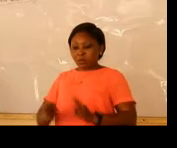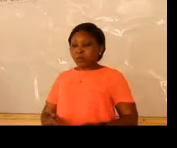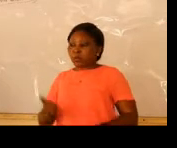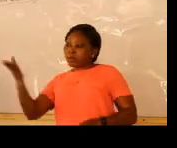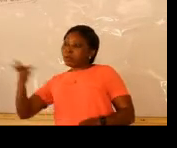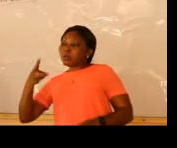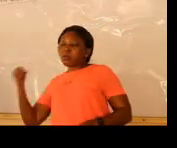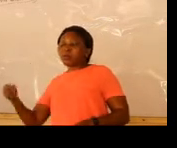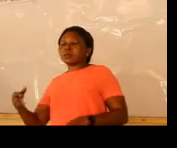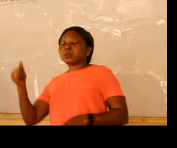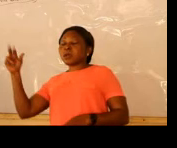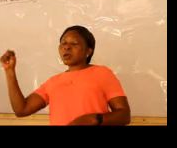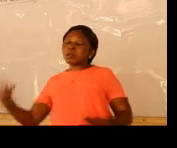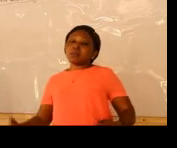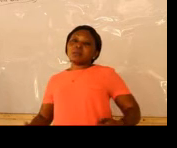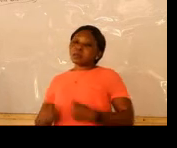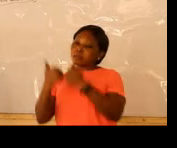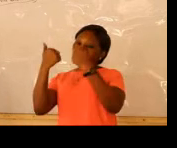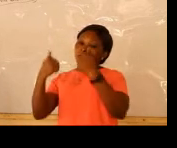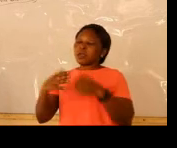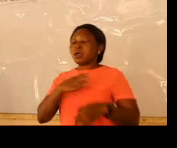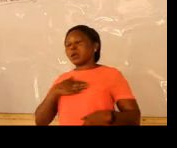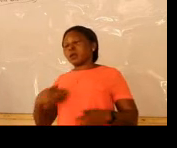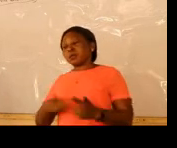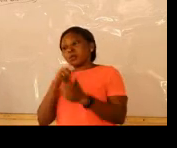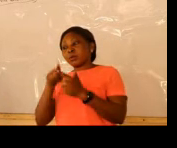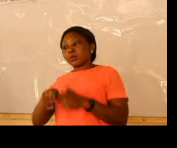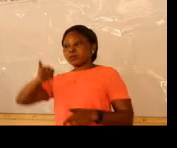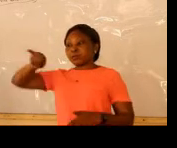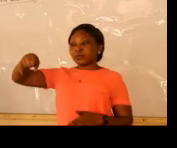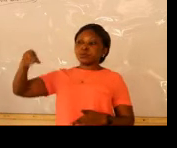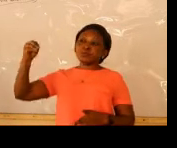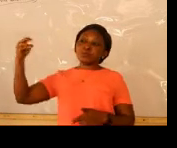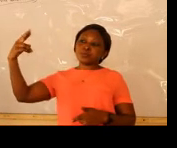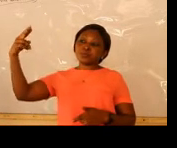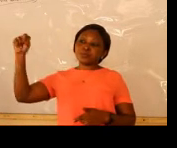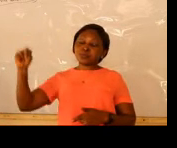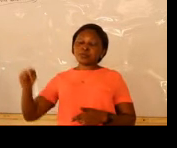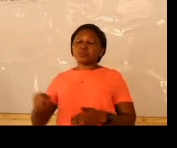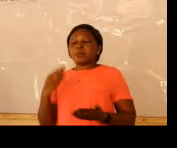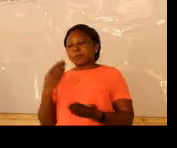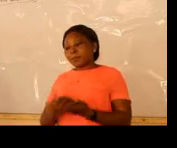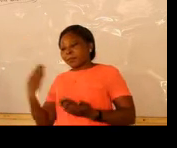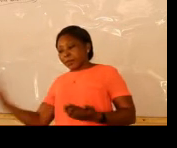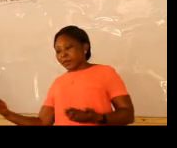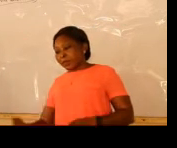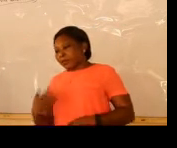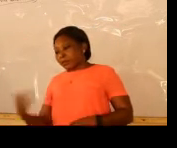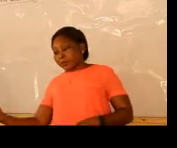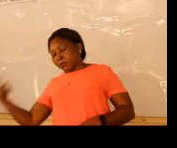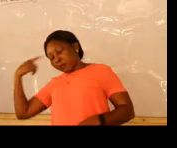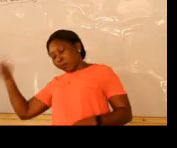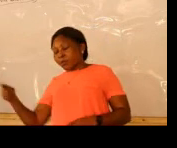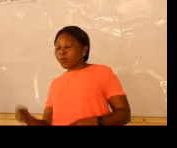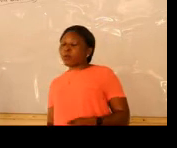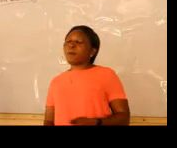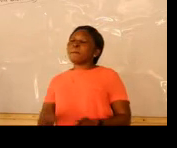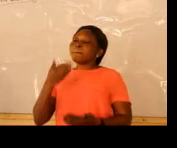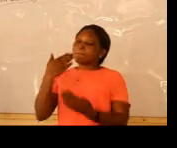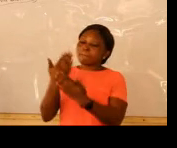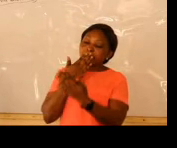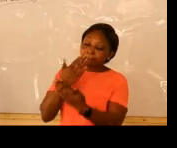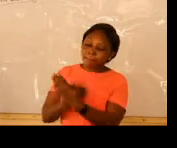accident. And so when John bought the things for breakfast for